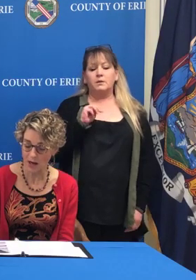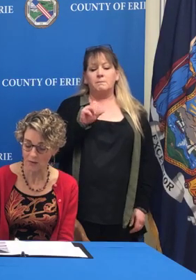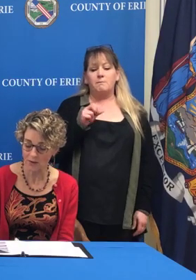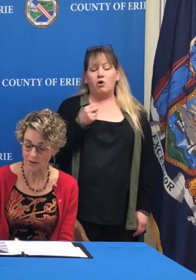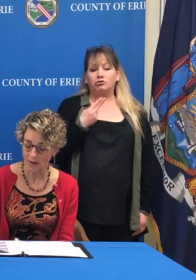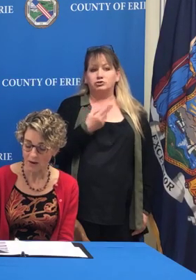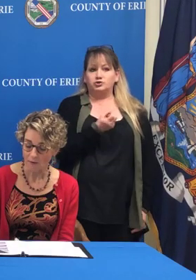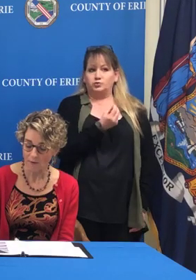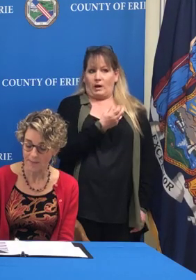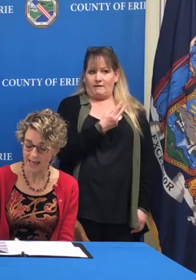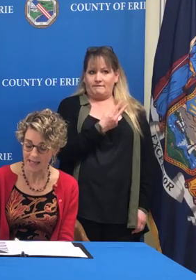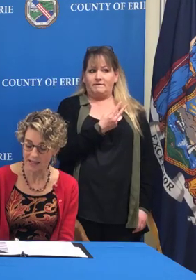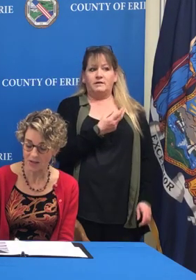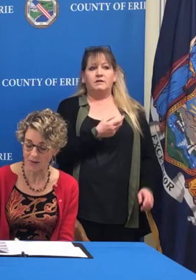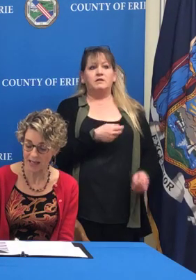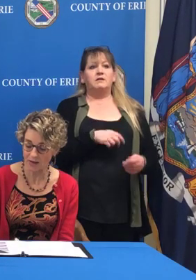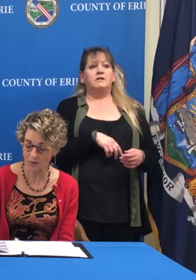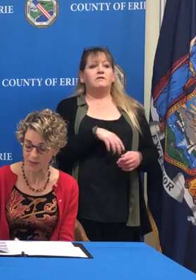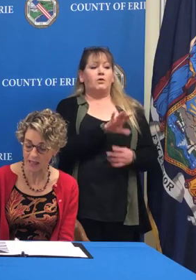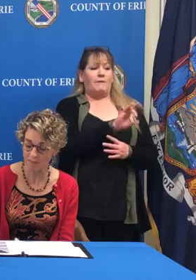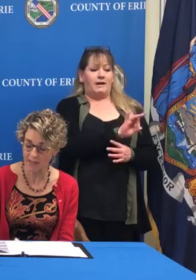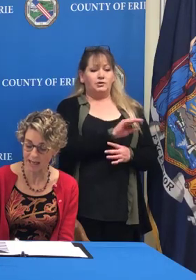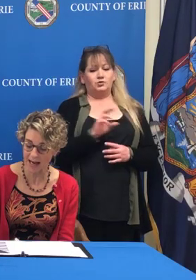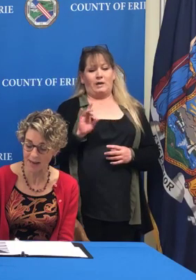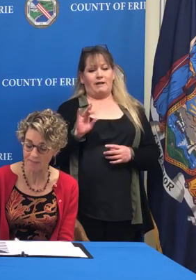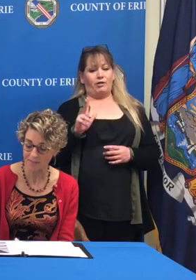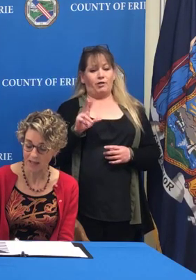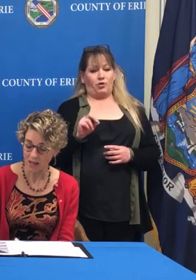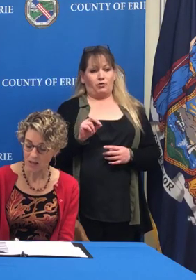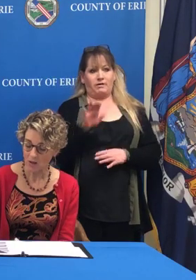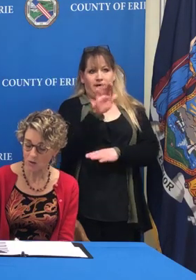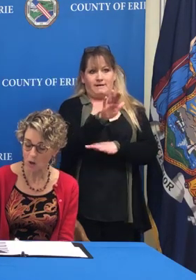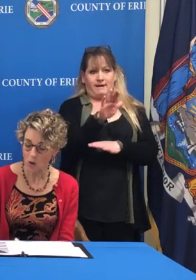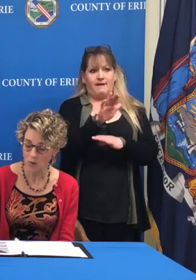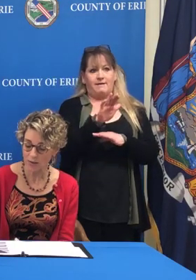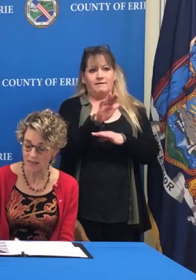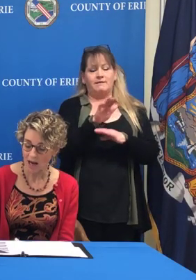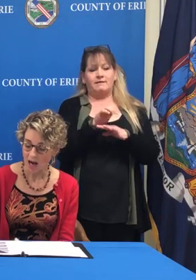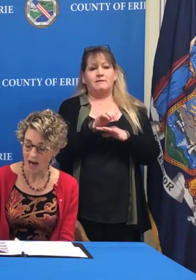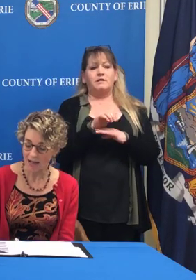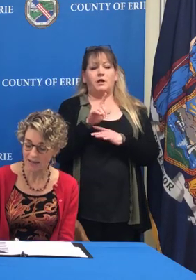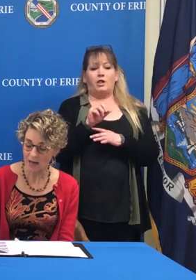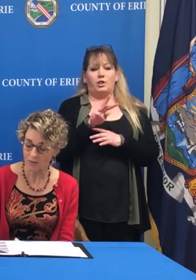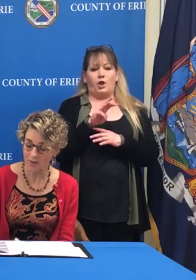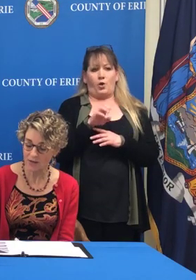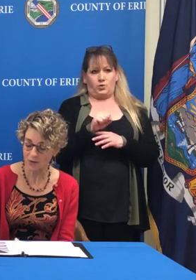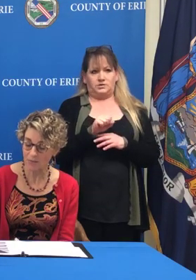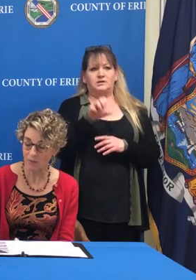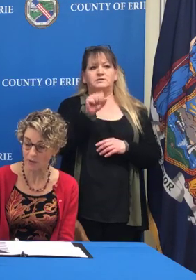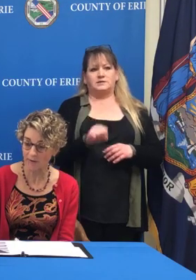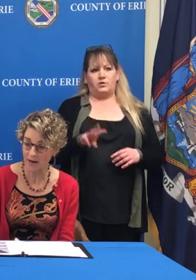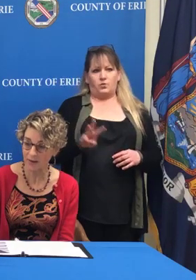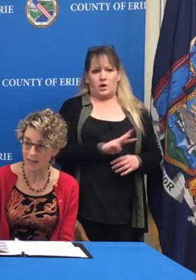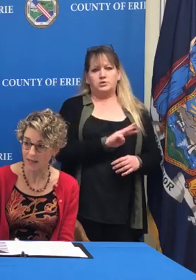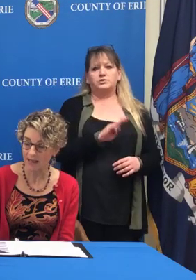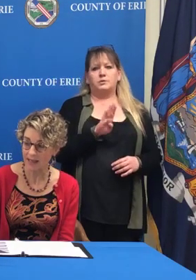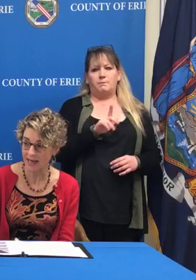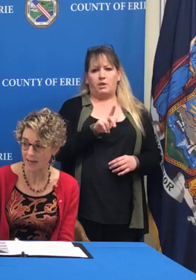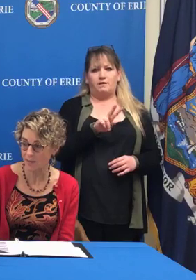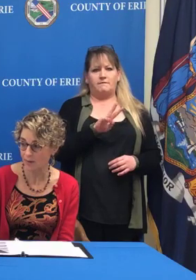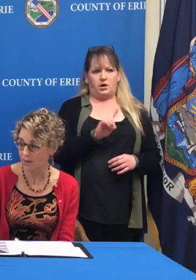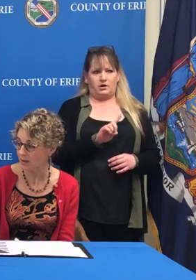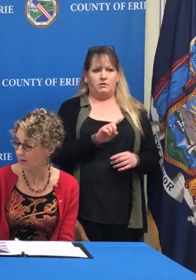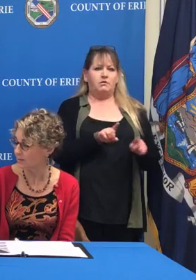March 12th, from 8 to 8:30 p.m., the Lowe's on Southwestern Boulevard